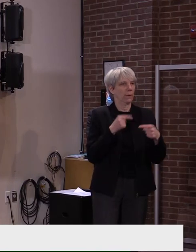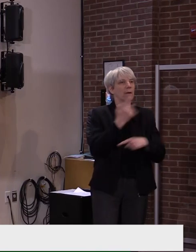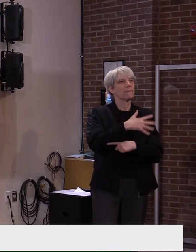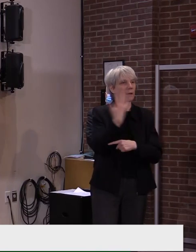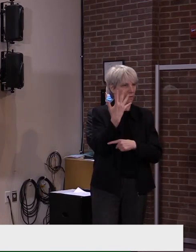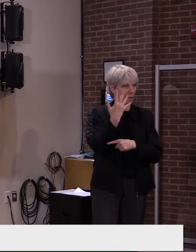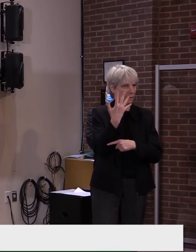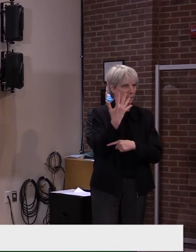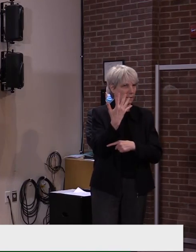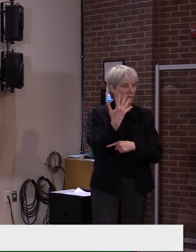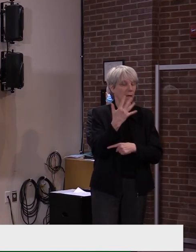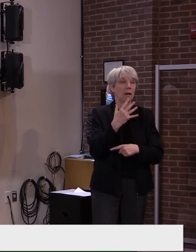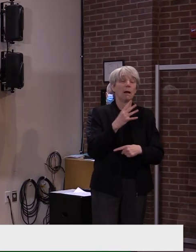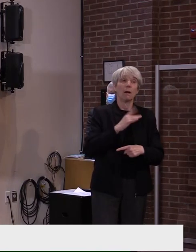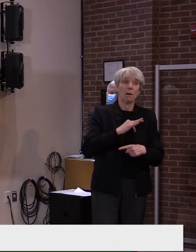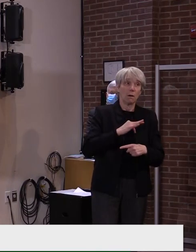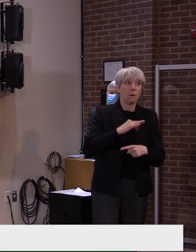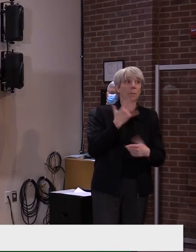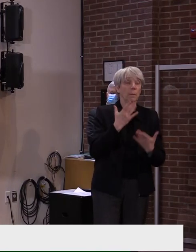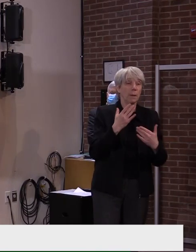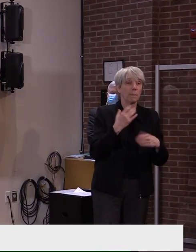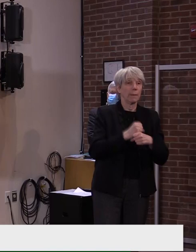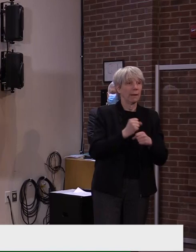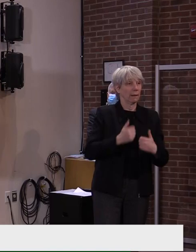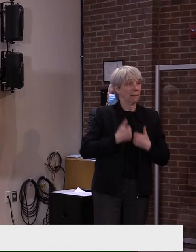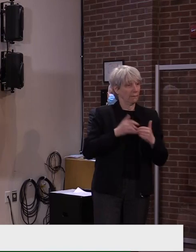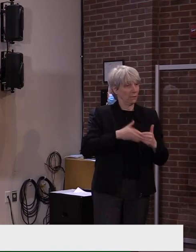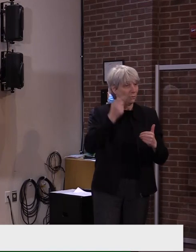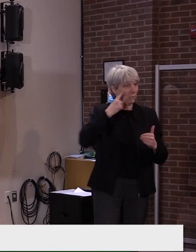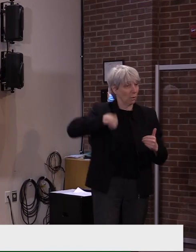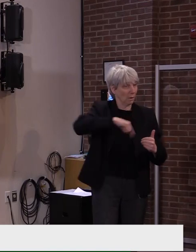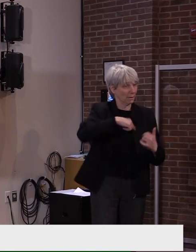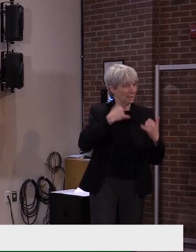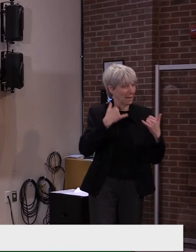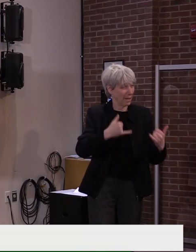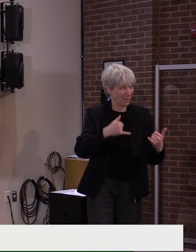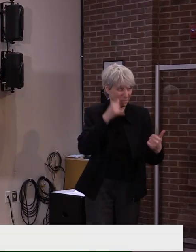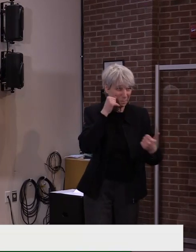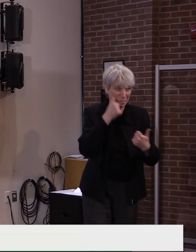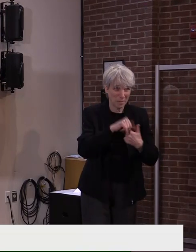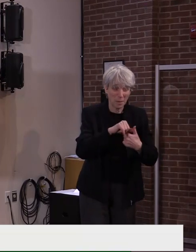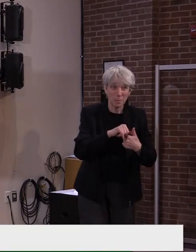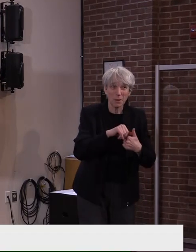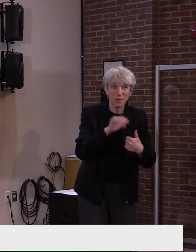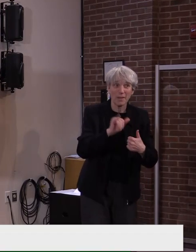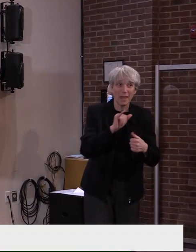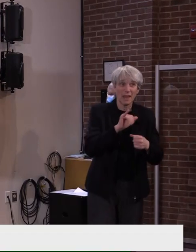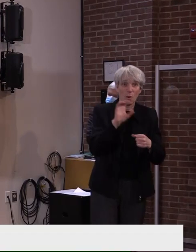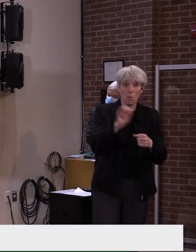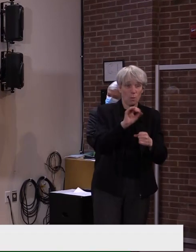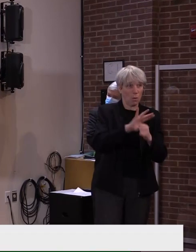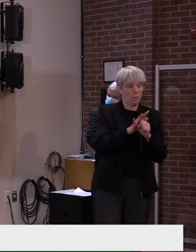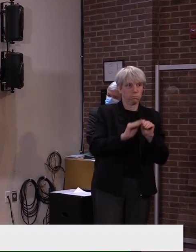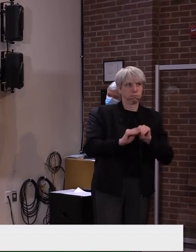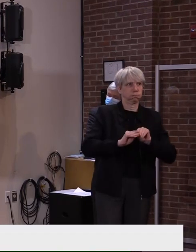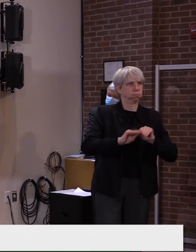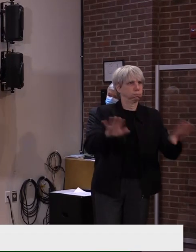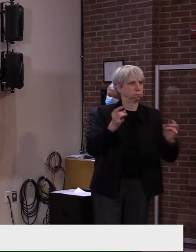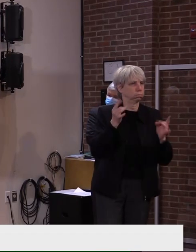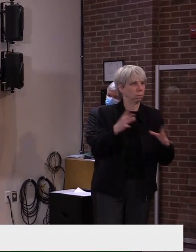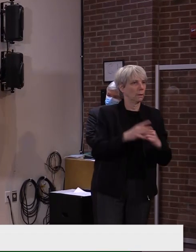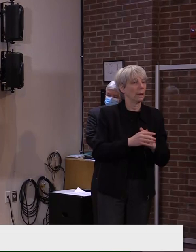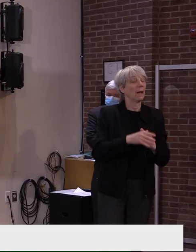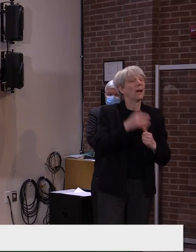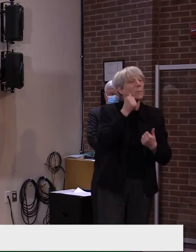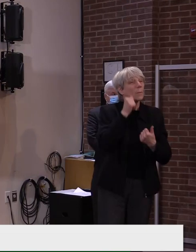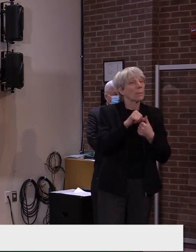how transmissible the virus is now. Now remember, when we use the term isolation, that is the